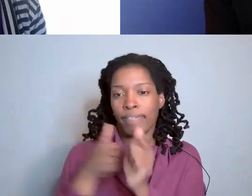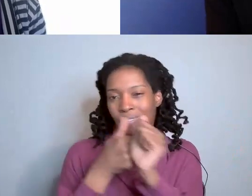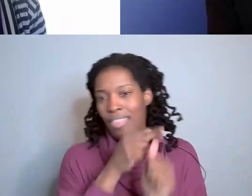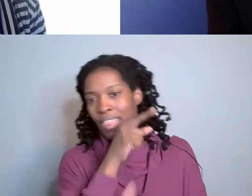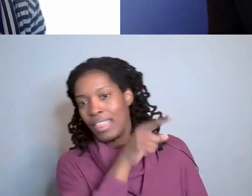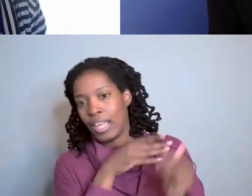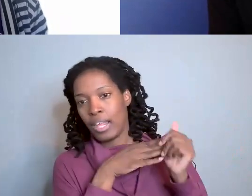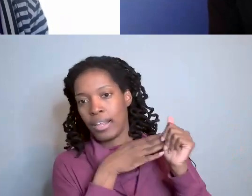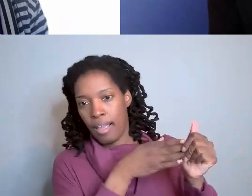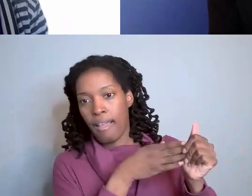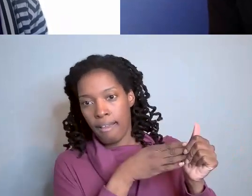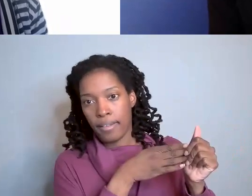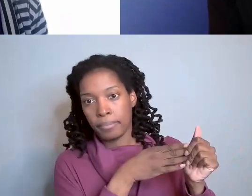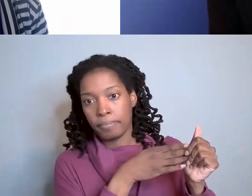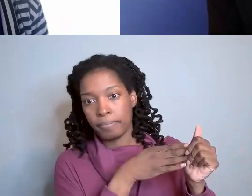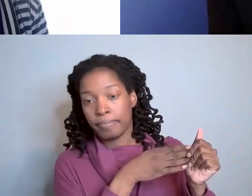guides.